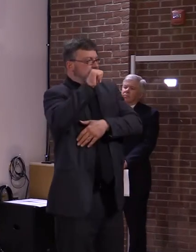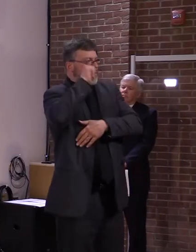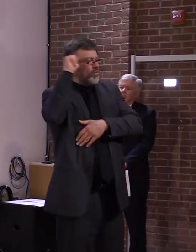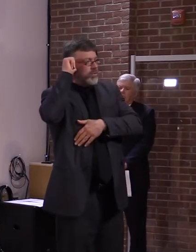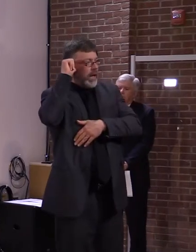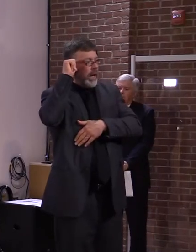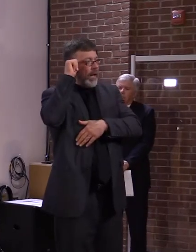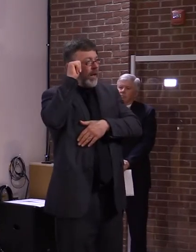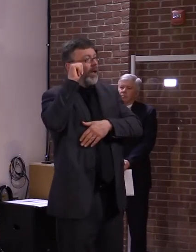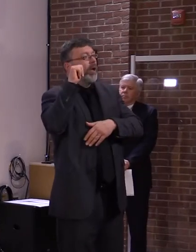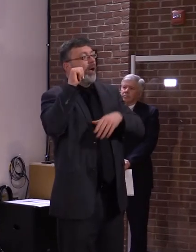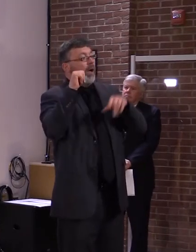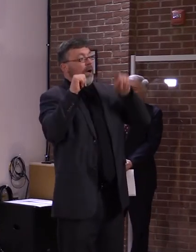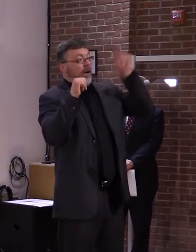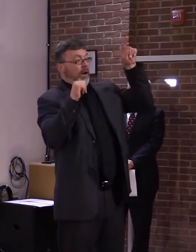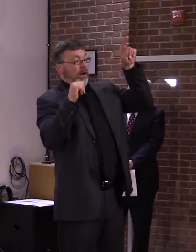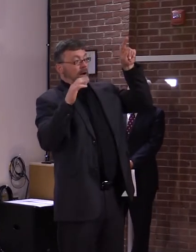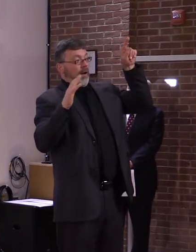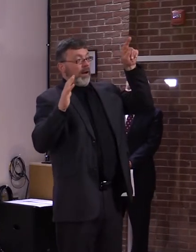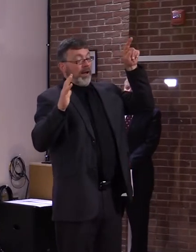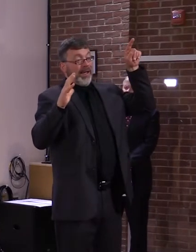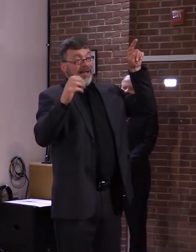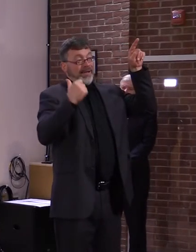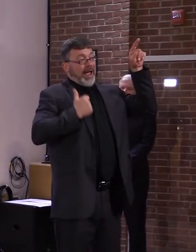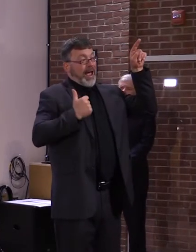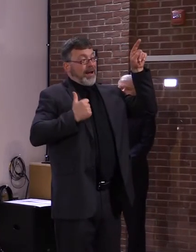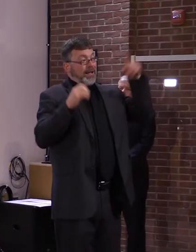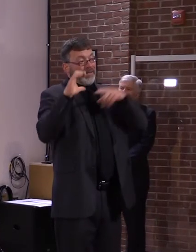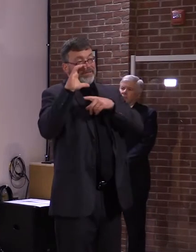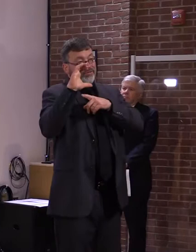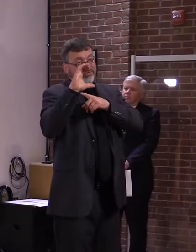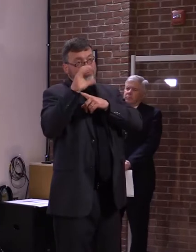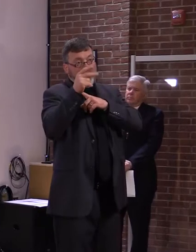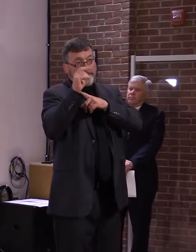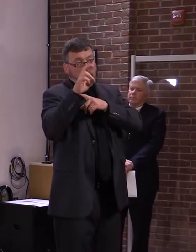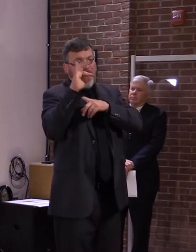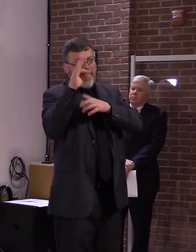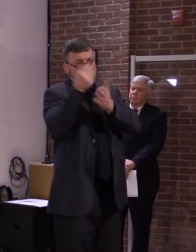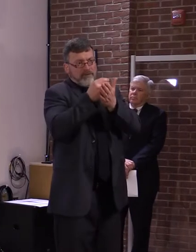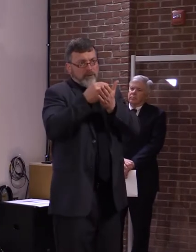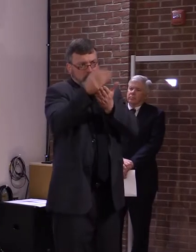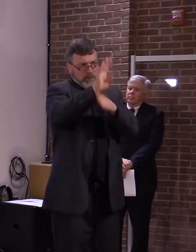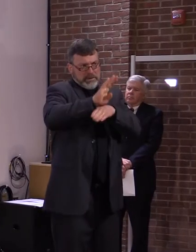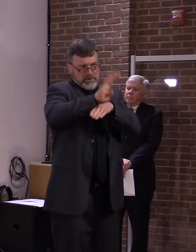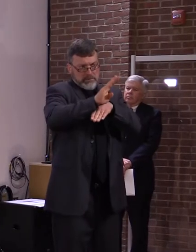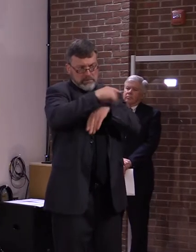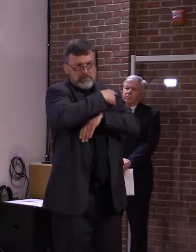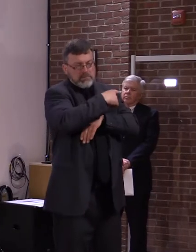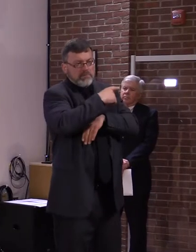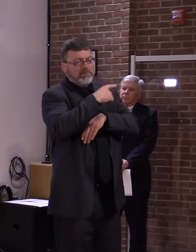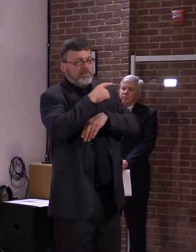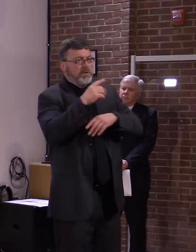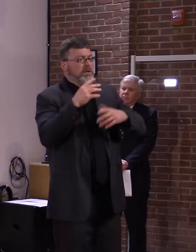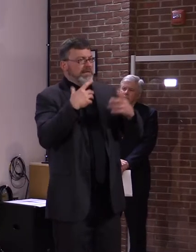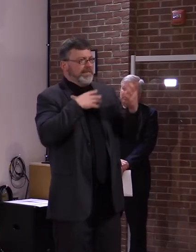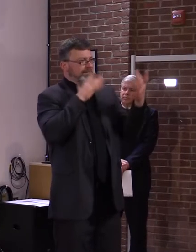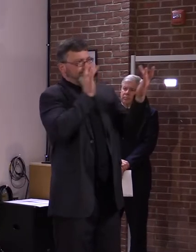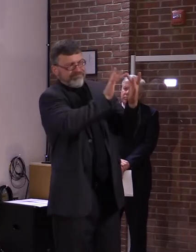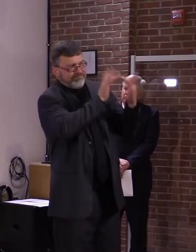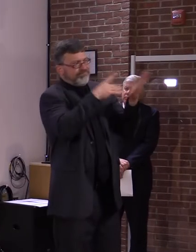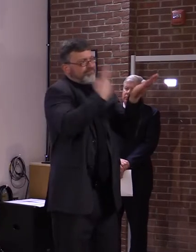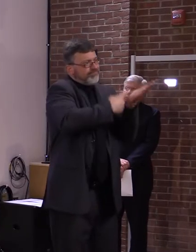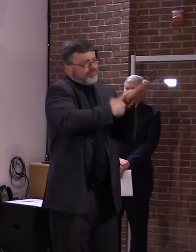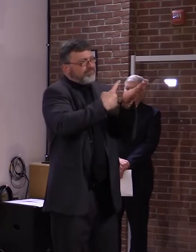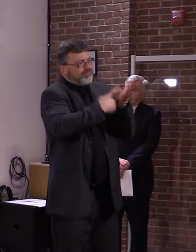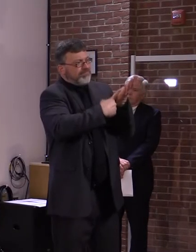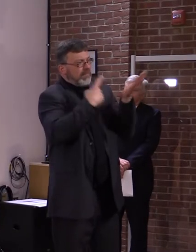meeting. And we talked a bit about, when this was going to open, and they didn't have any more information than I do, and they're looking forward